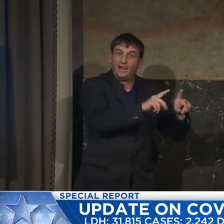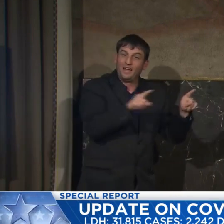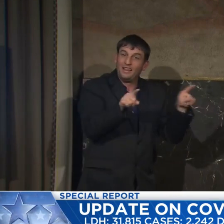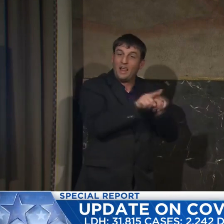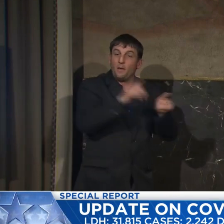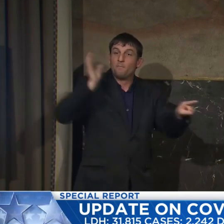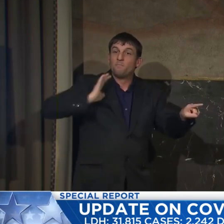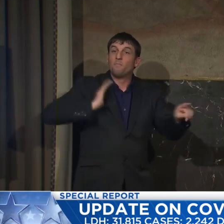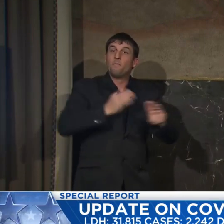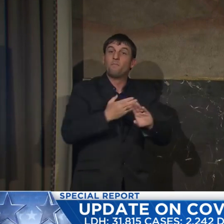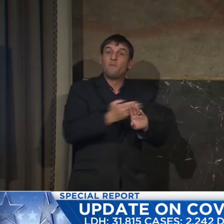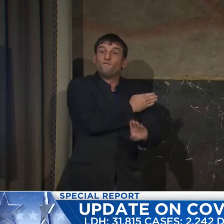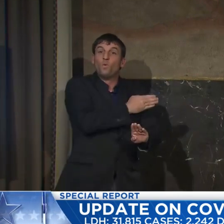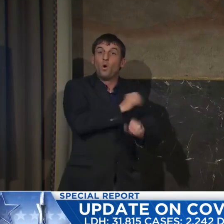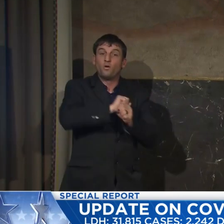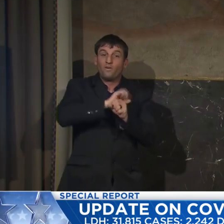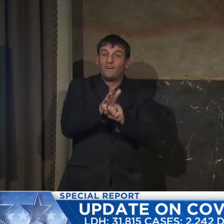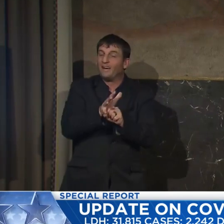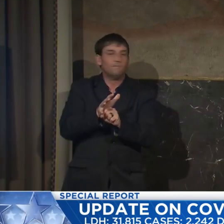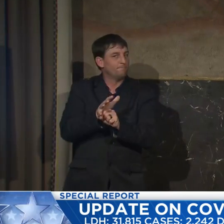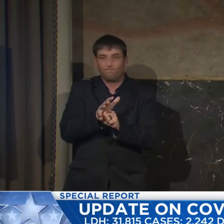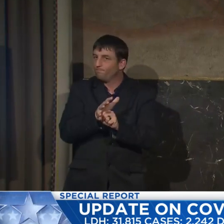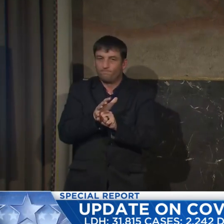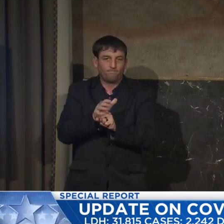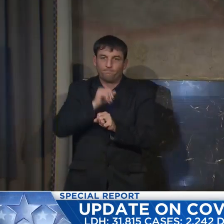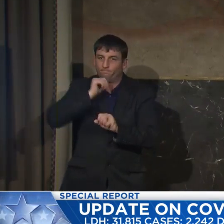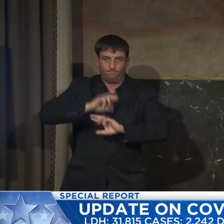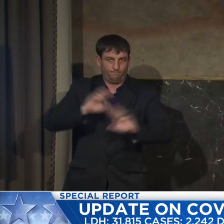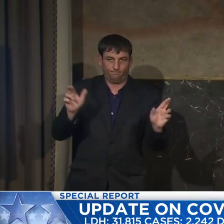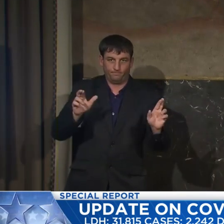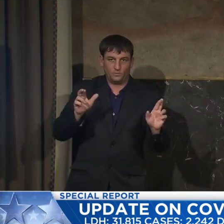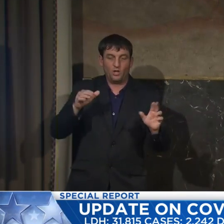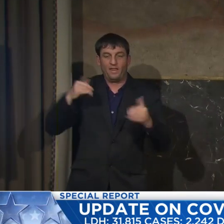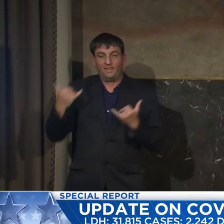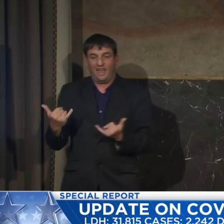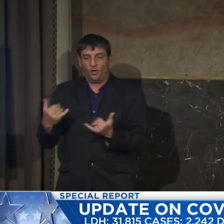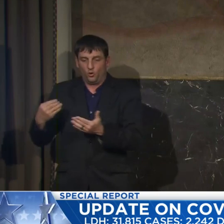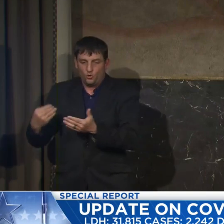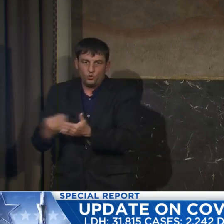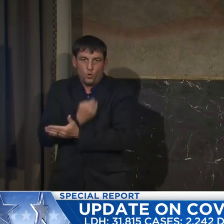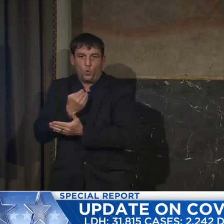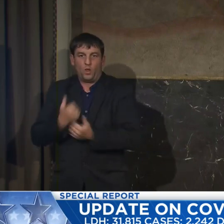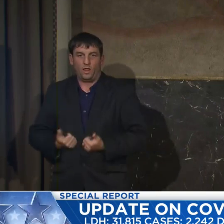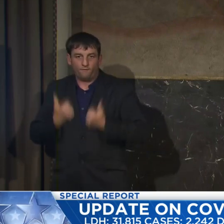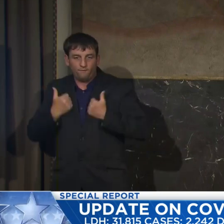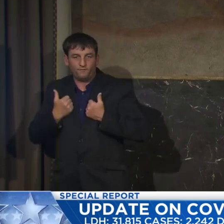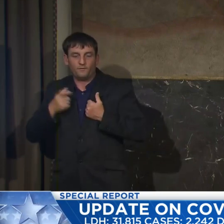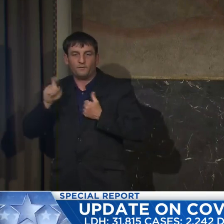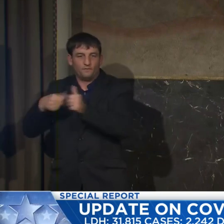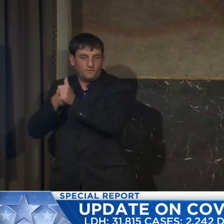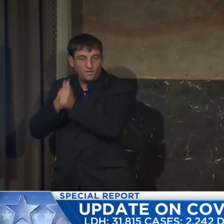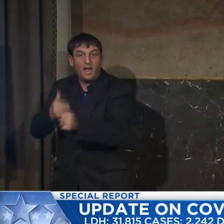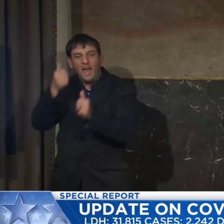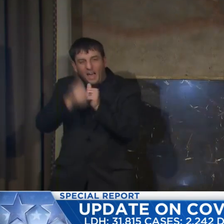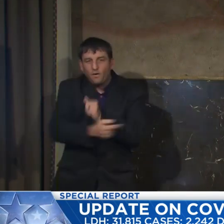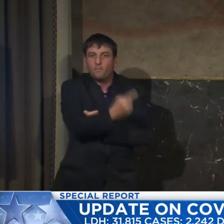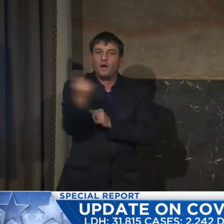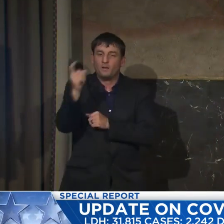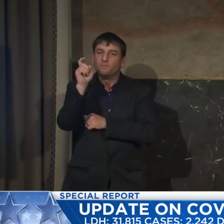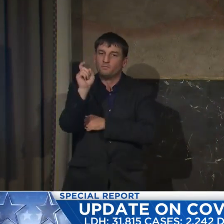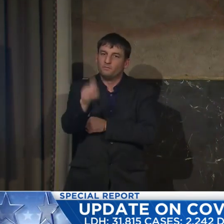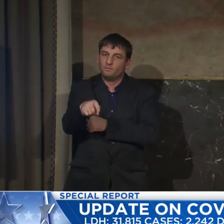before COVID-19. There is a new normal in place, and everybody has a role to play, and I'm asking that